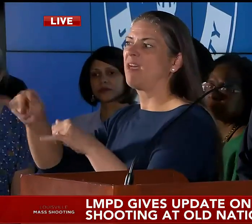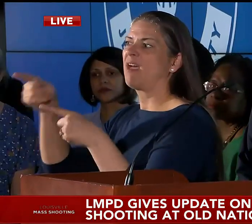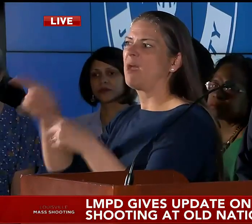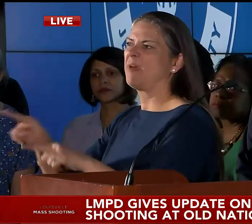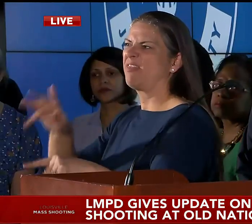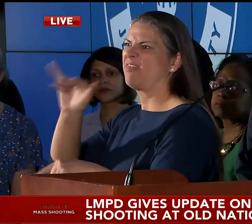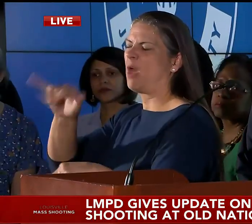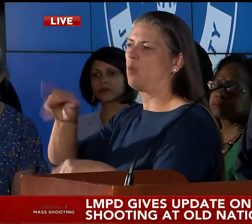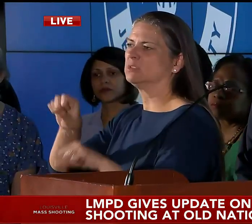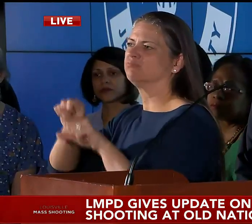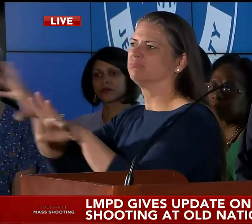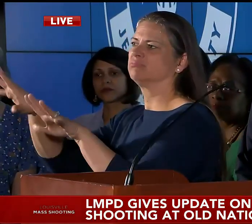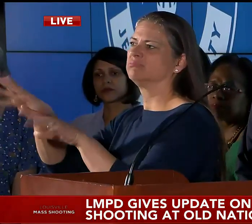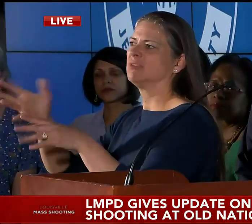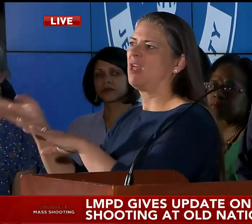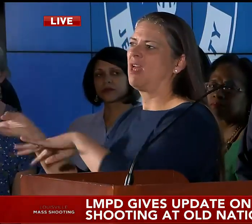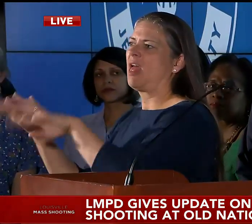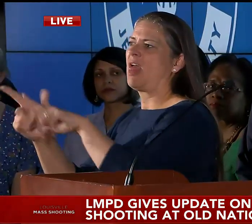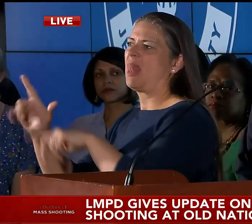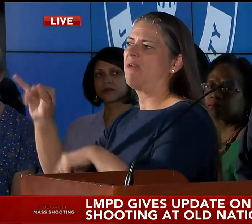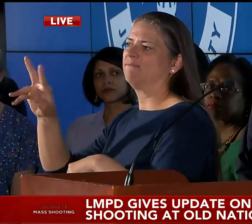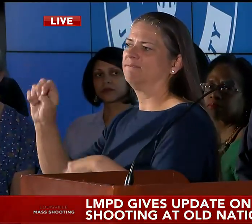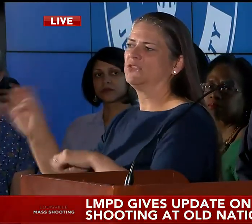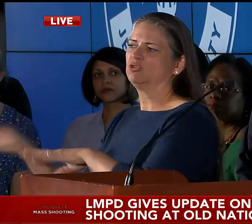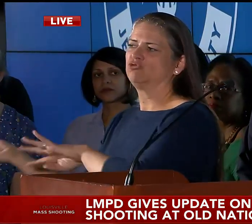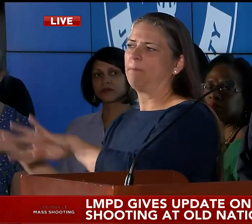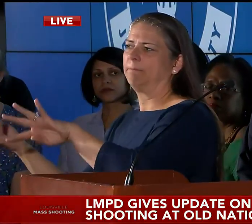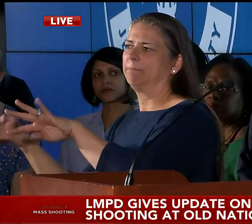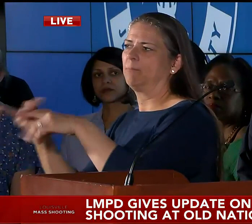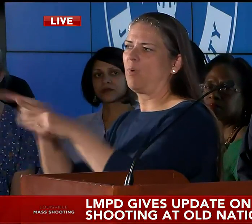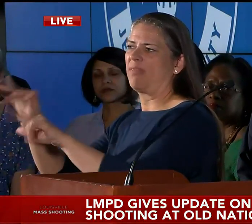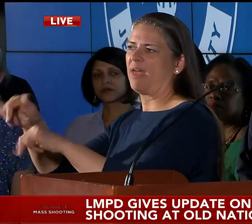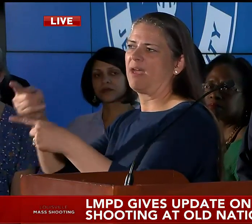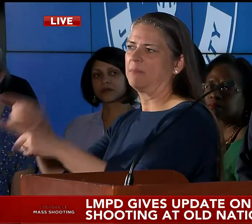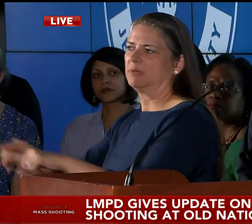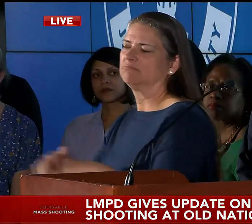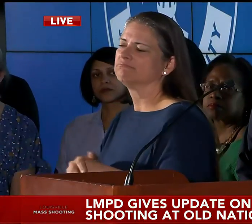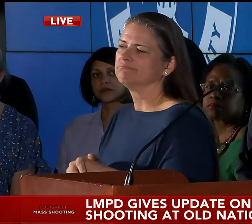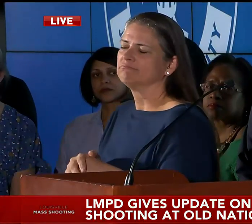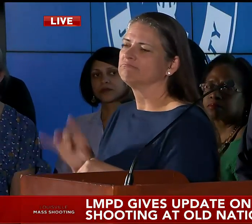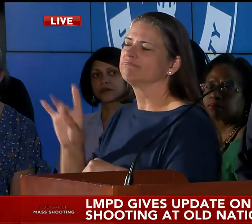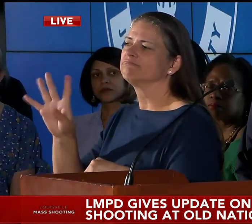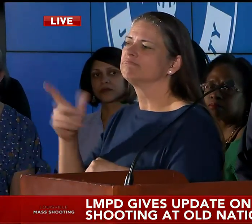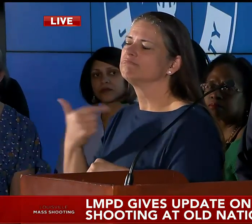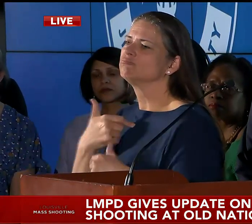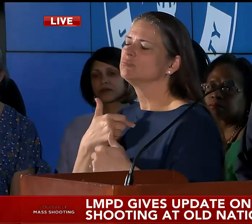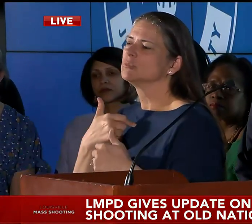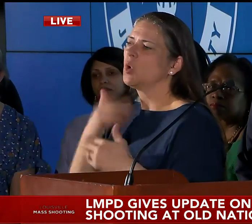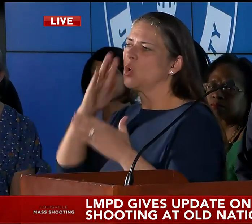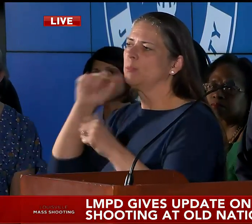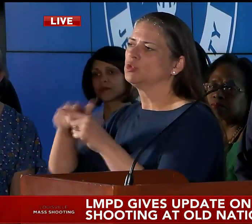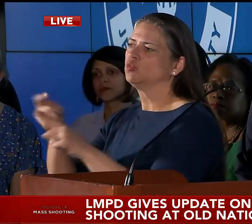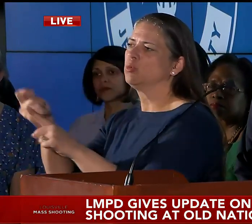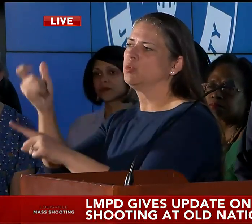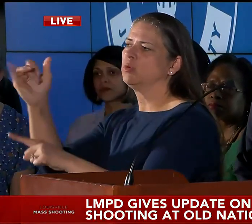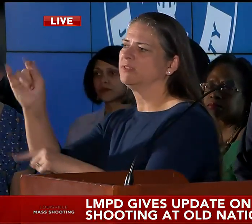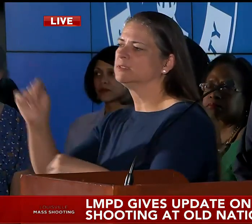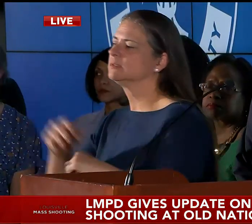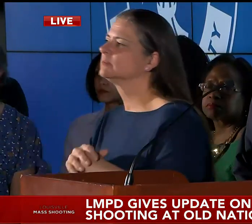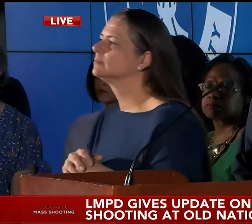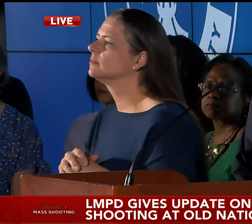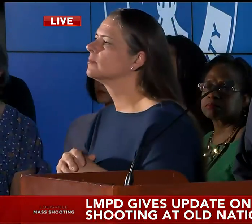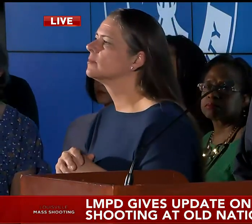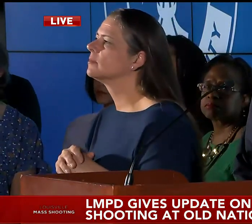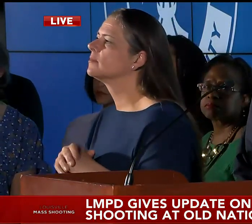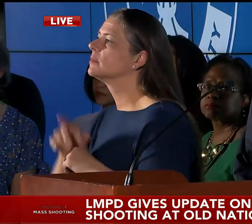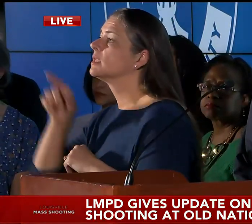was out there and captured. And so we're hopeful that we can have that incident removed, that footage removed. Has